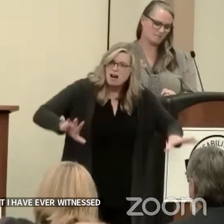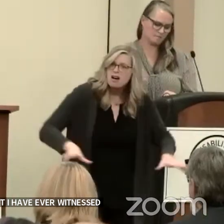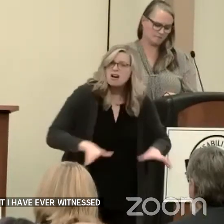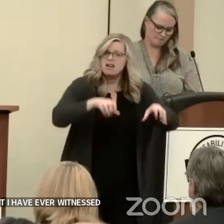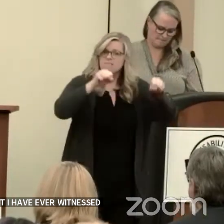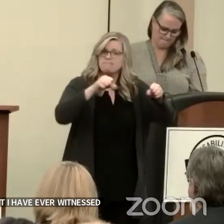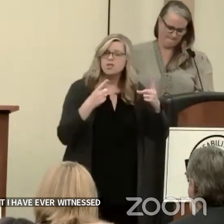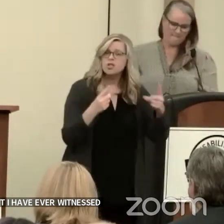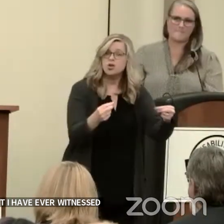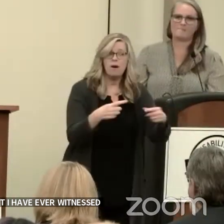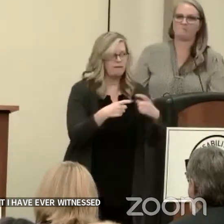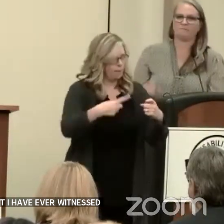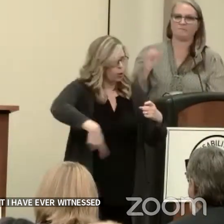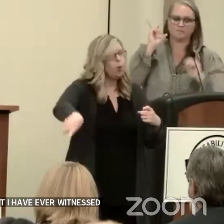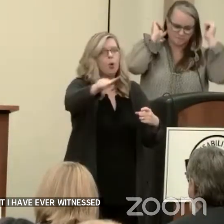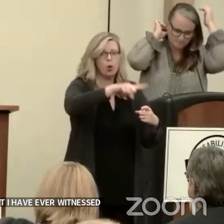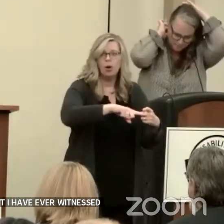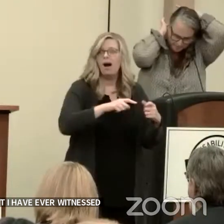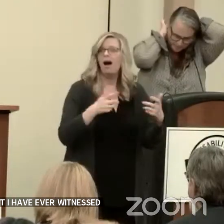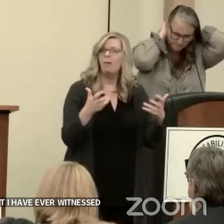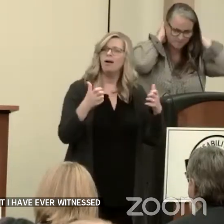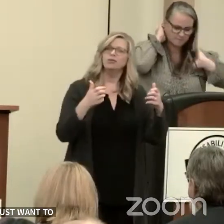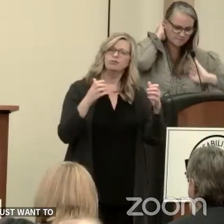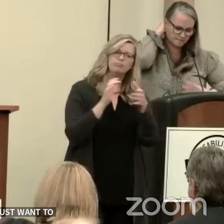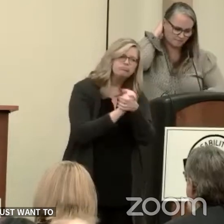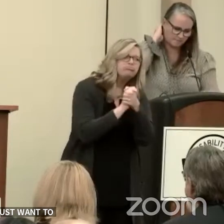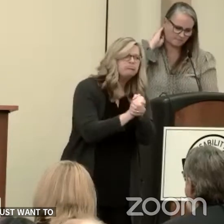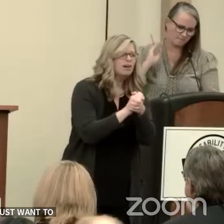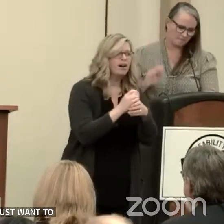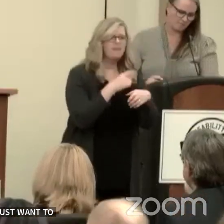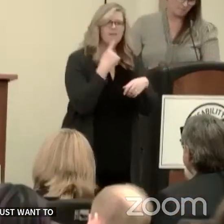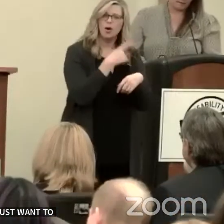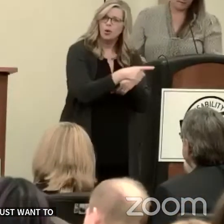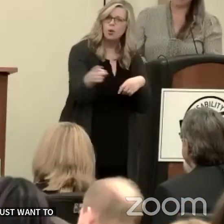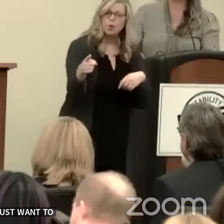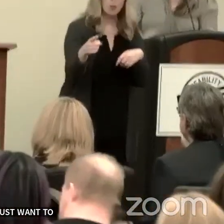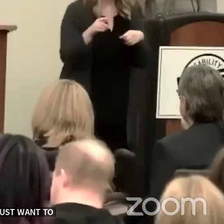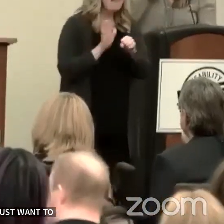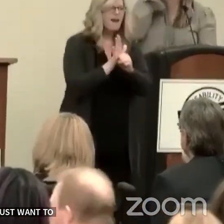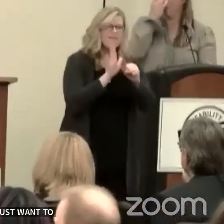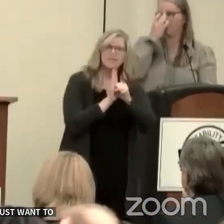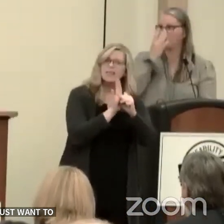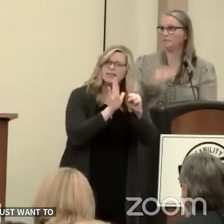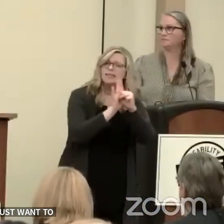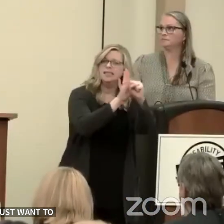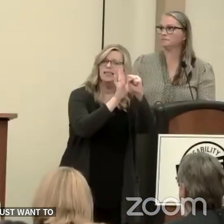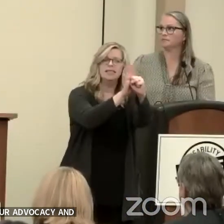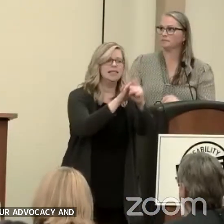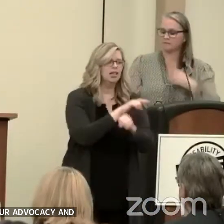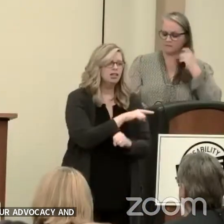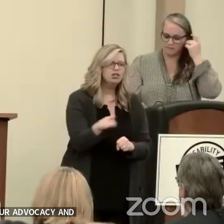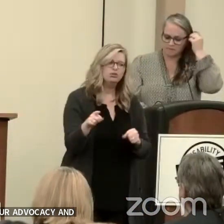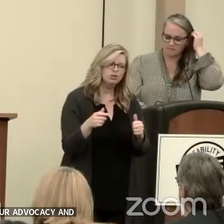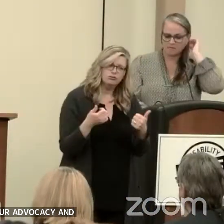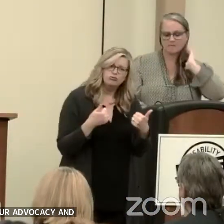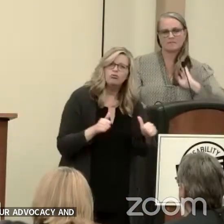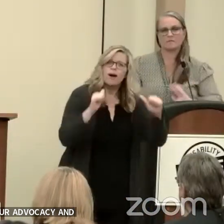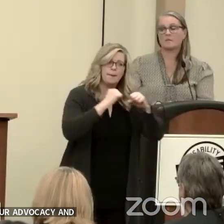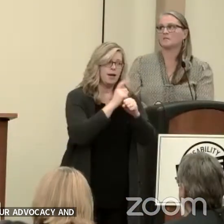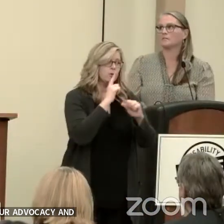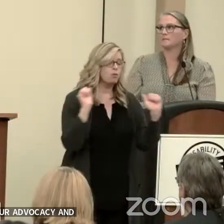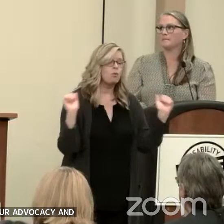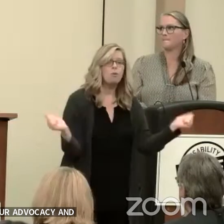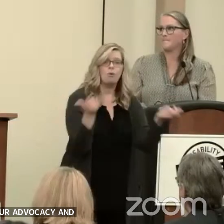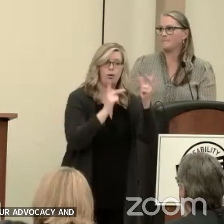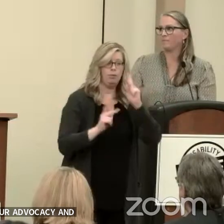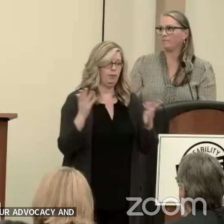to congratulate you for all of your advocacy and your tireless efforts to make sure that everybody in this province